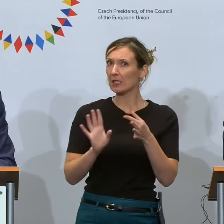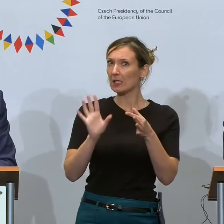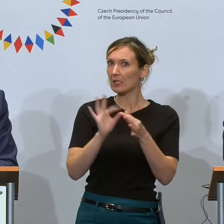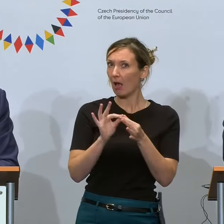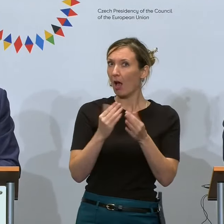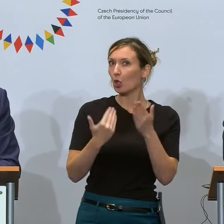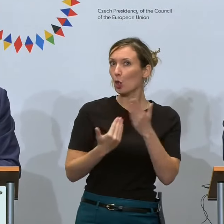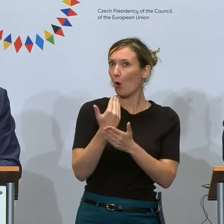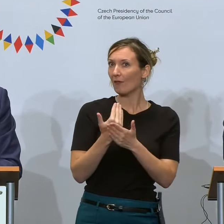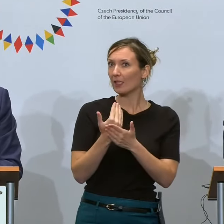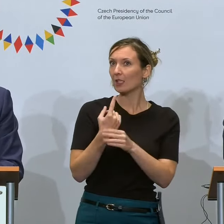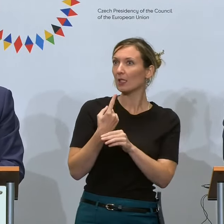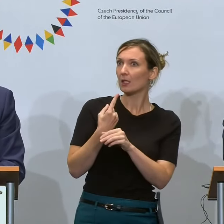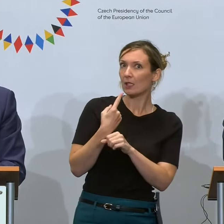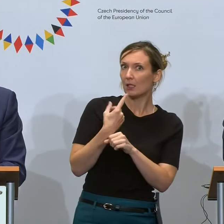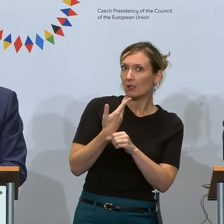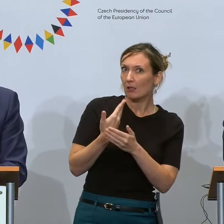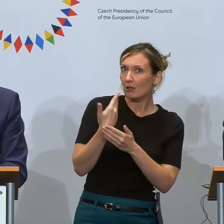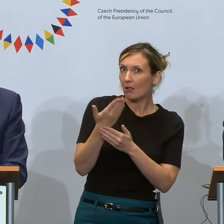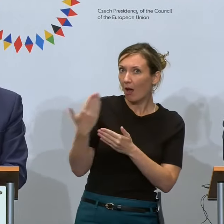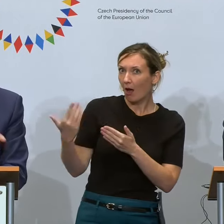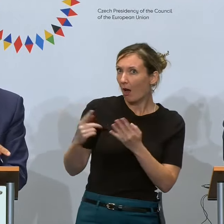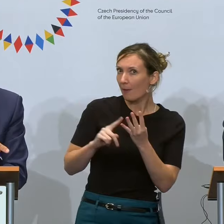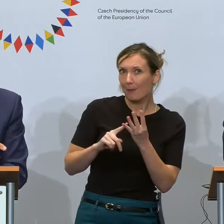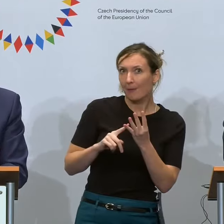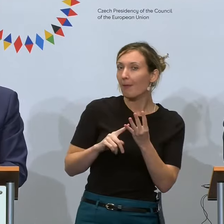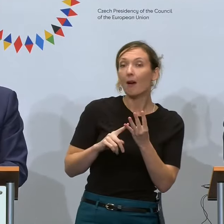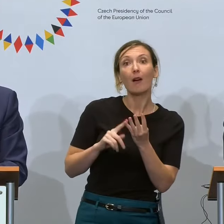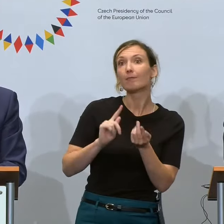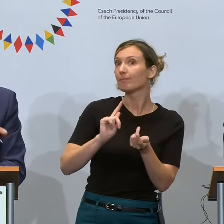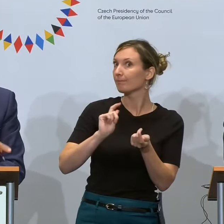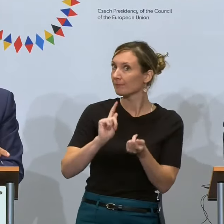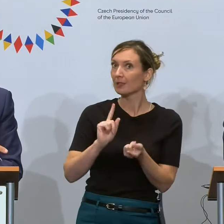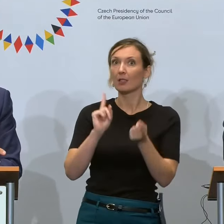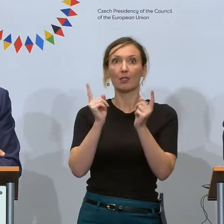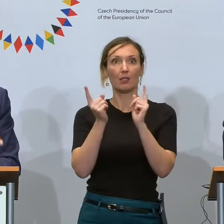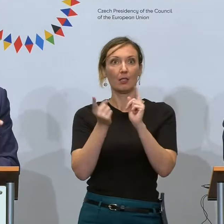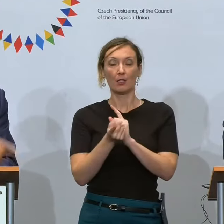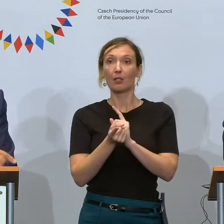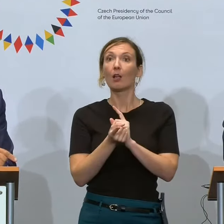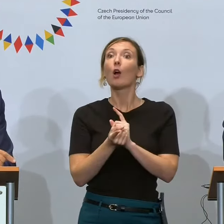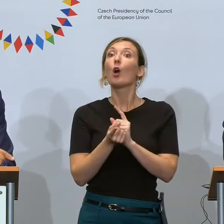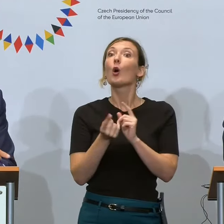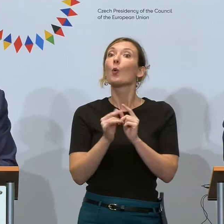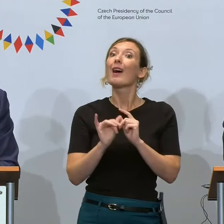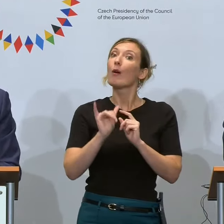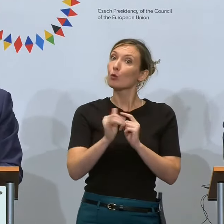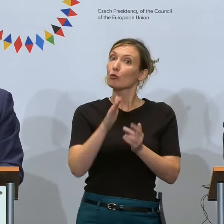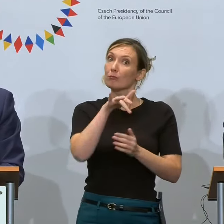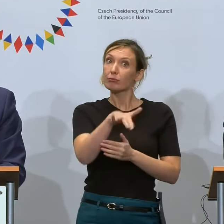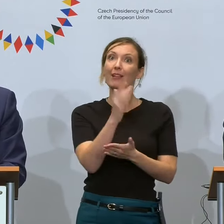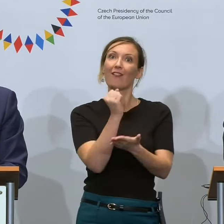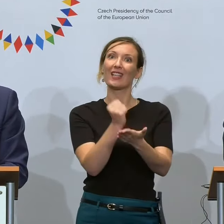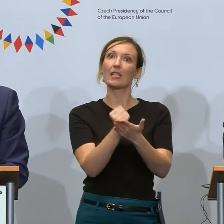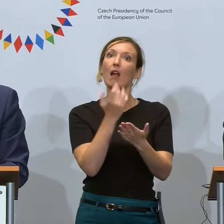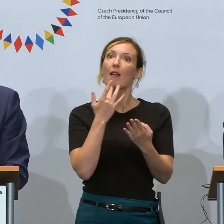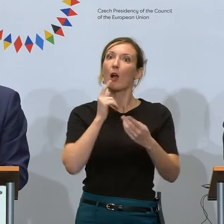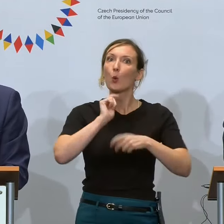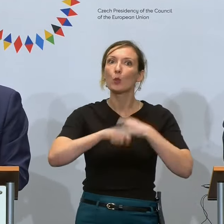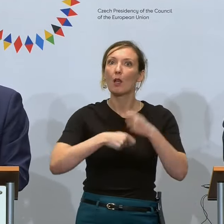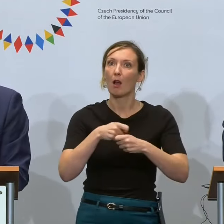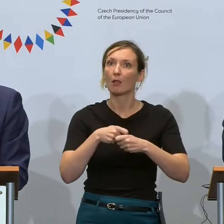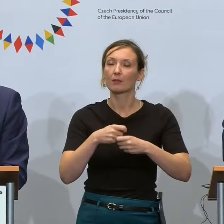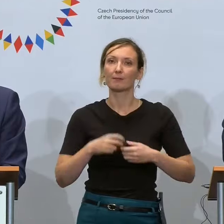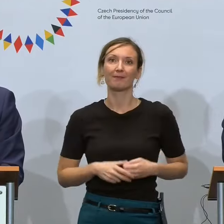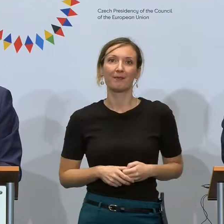new visas being granted, but about the stock, about the millions of existing visas. And there